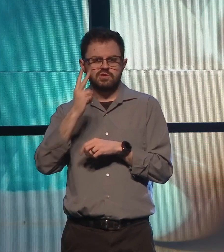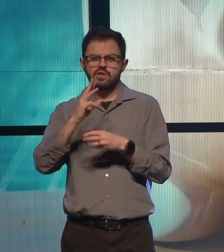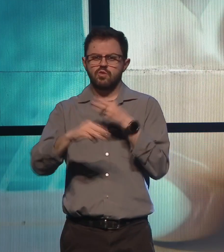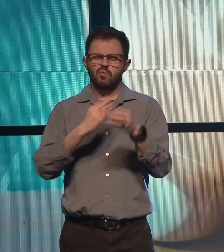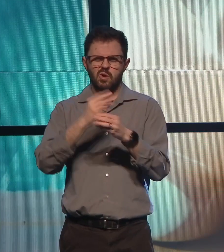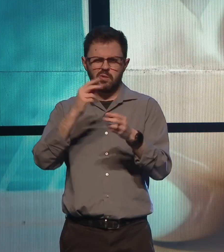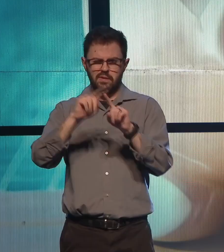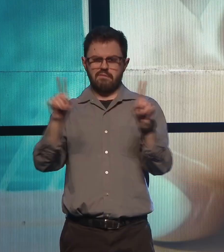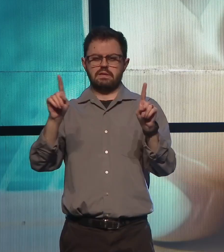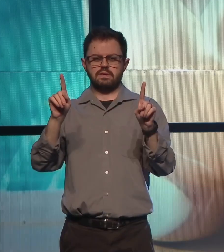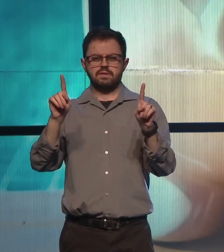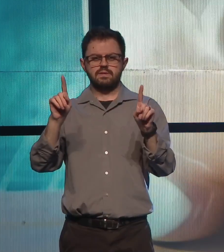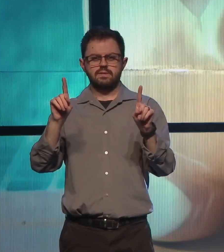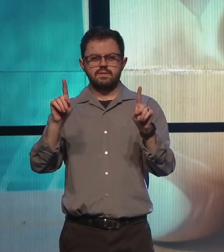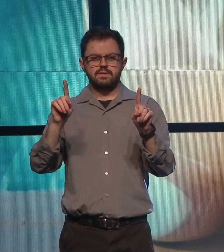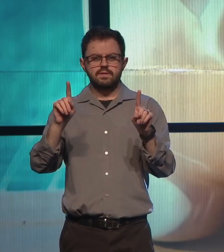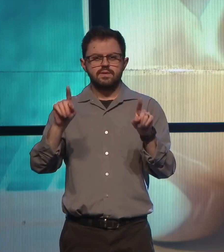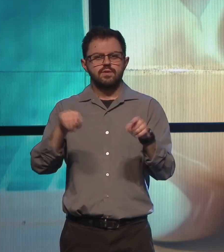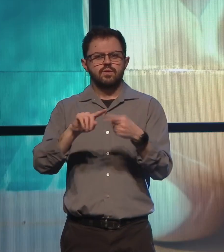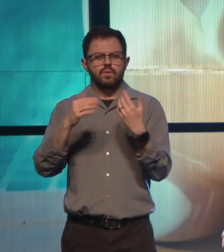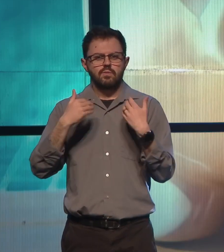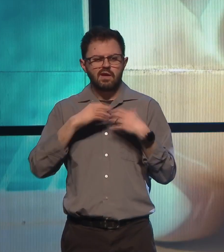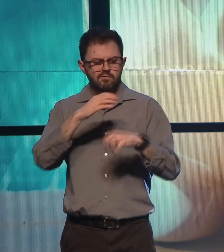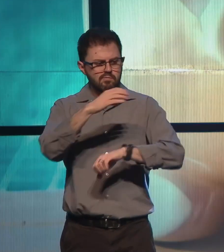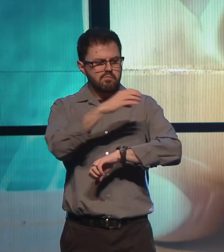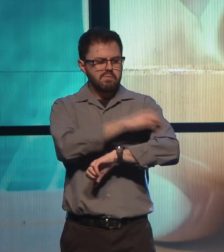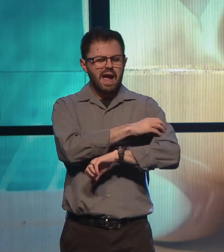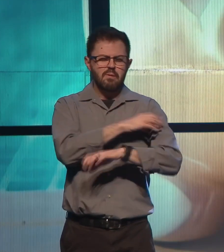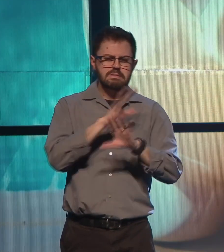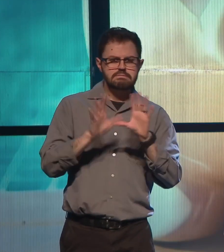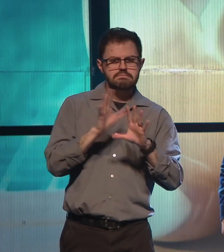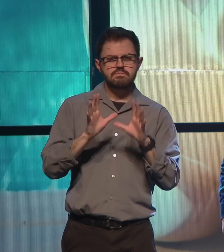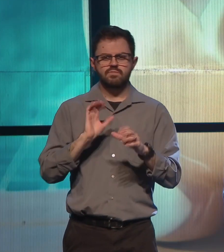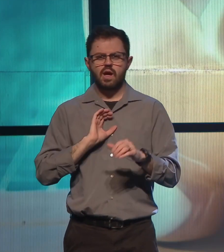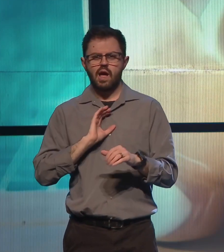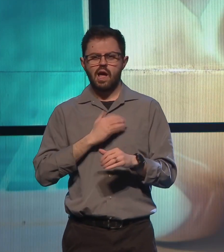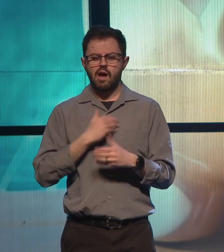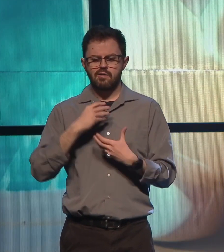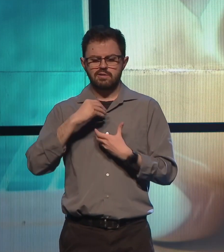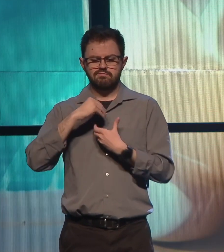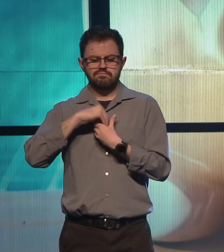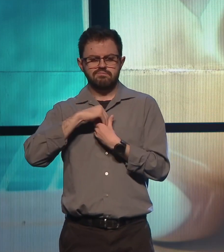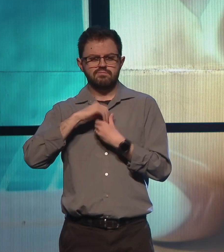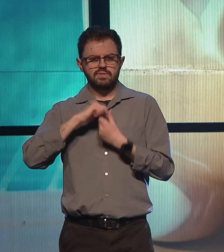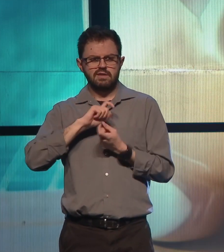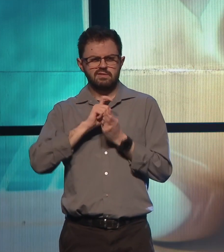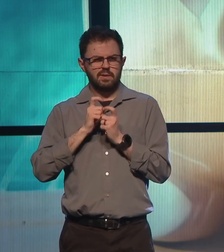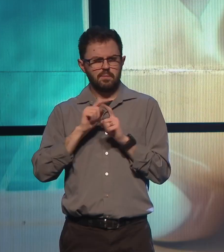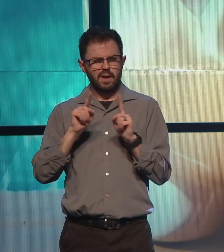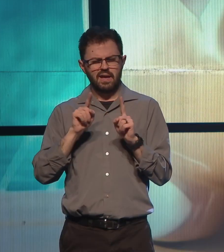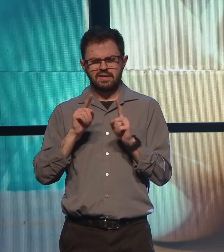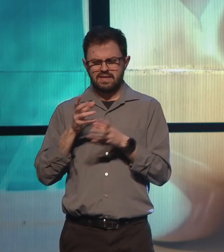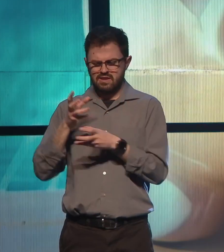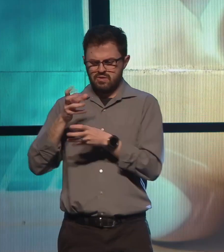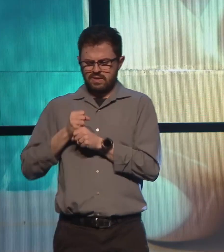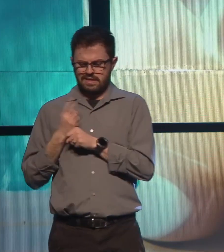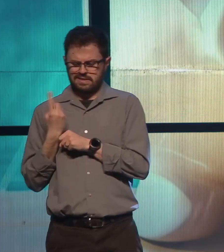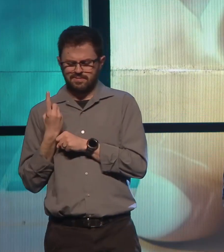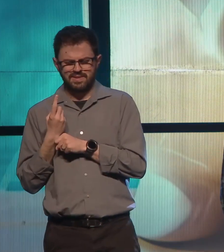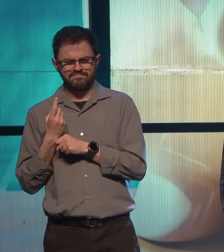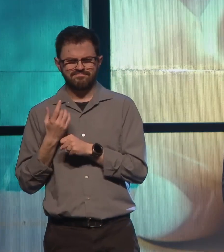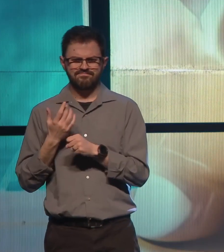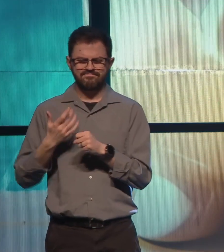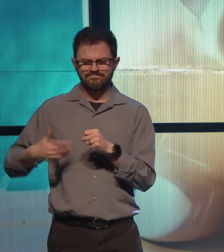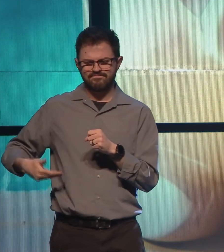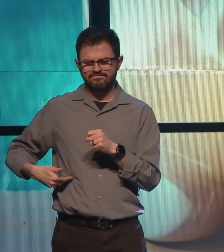power, undoubtedly, and power can shape our character, but I don't know that receiving builds character. I don't know that it grows